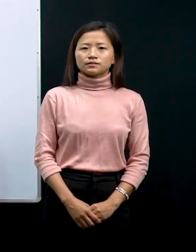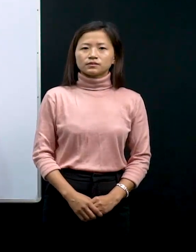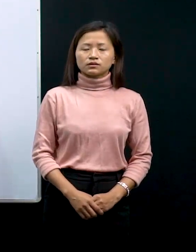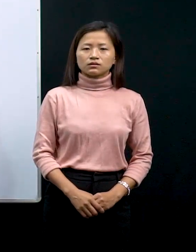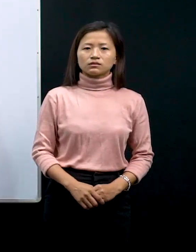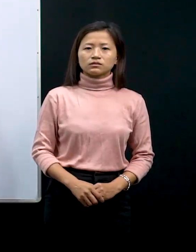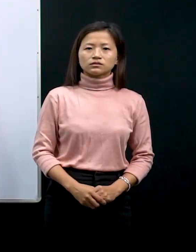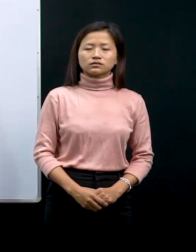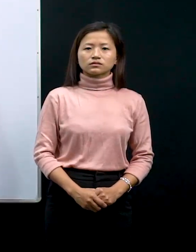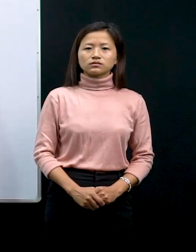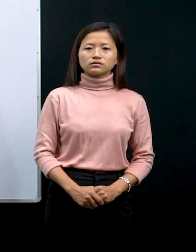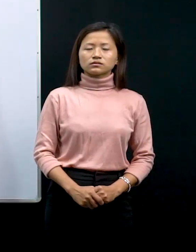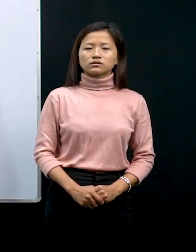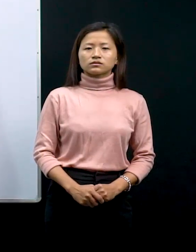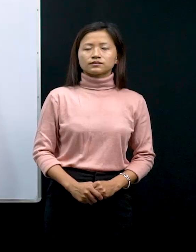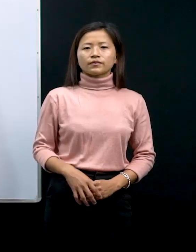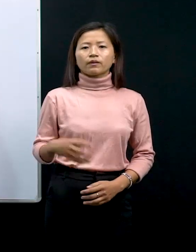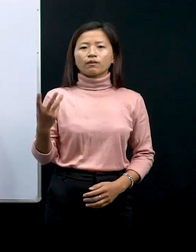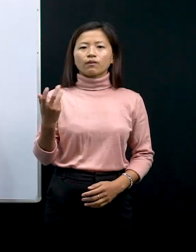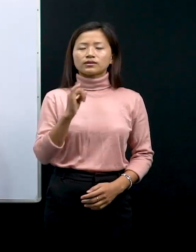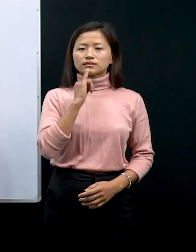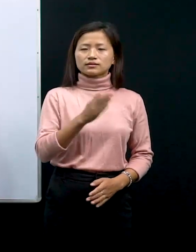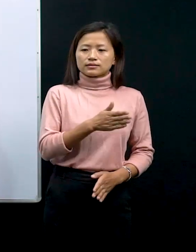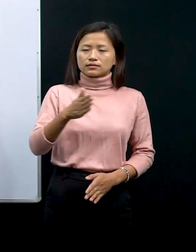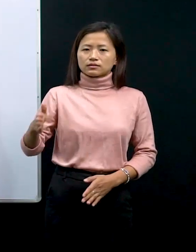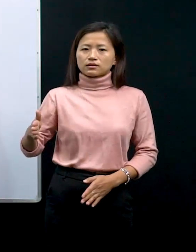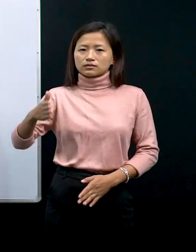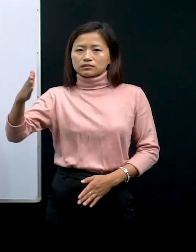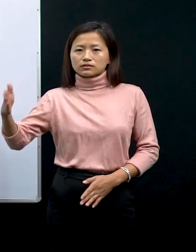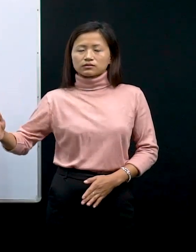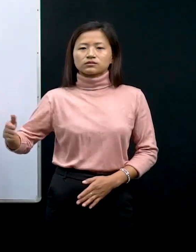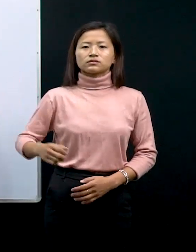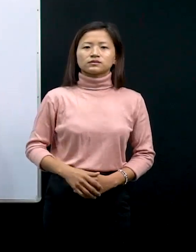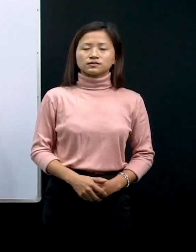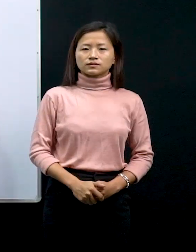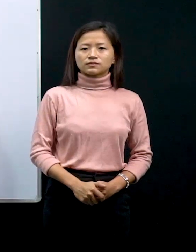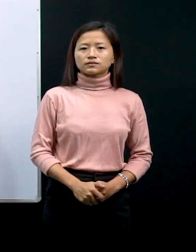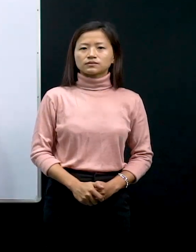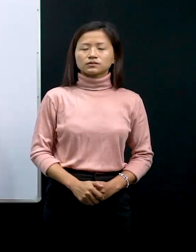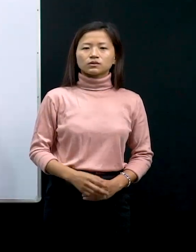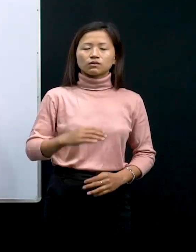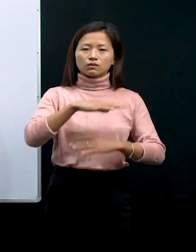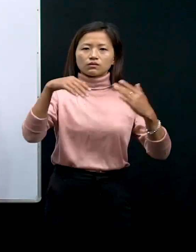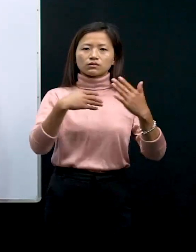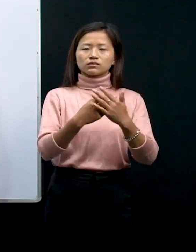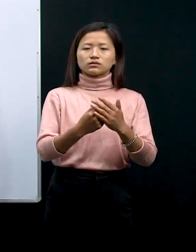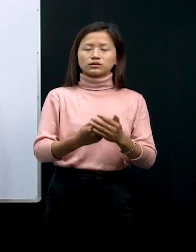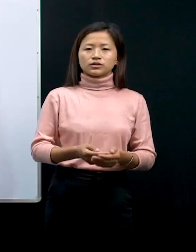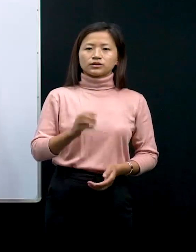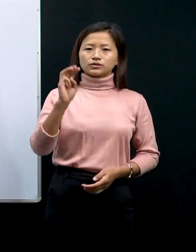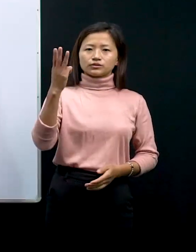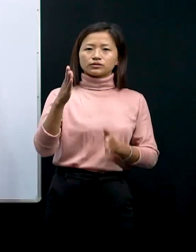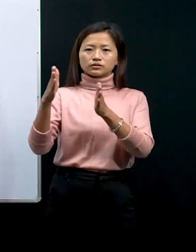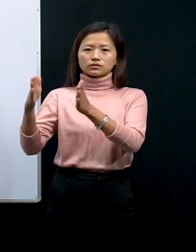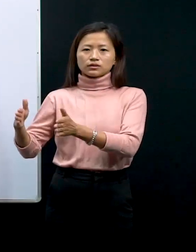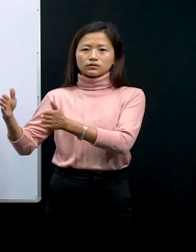Yes. Yes. What is that? Side, side, side. Isn't it? All the three sides are equal. That means